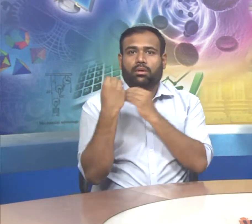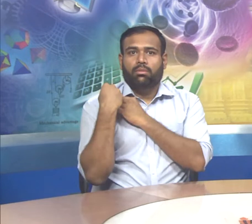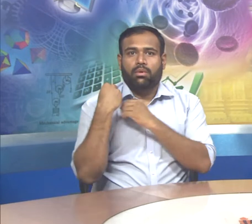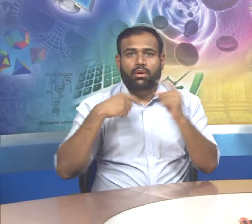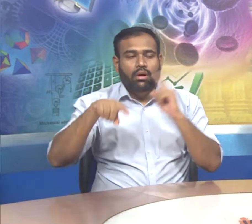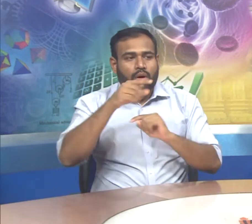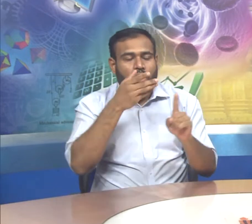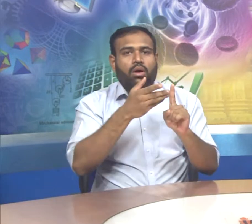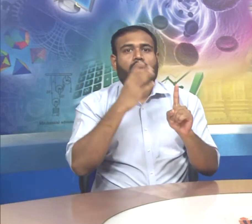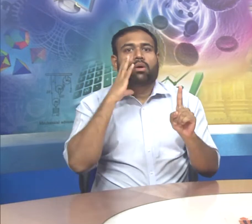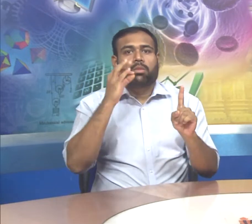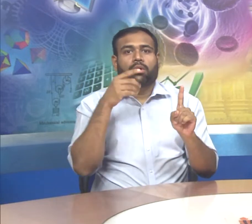Constitution